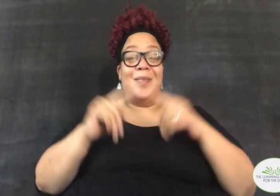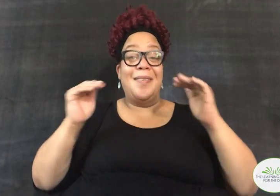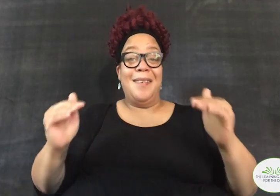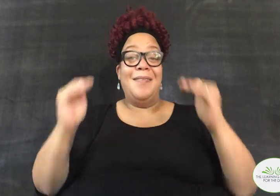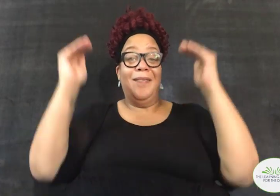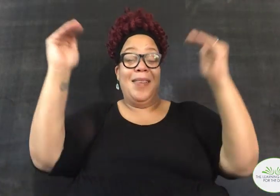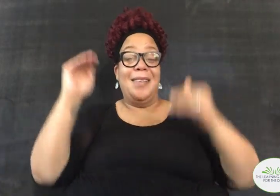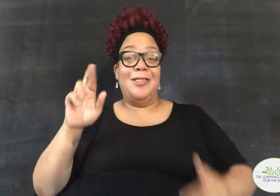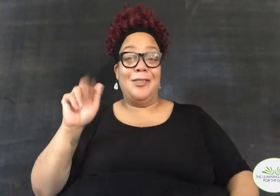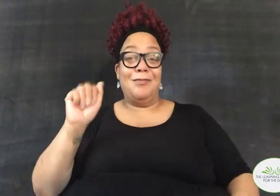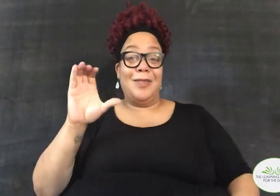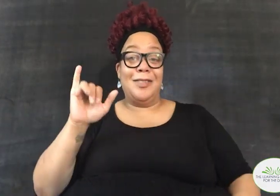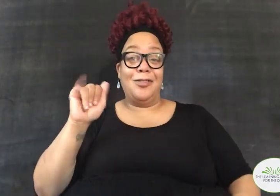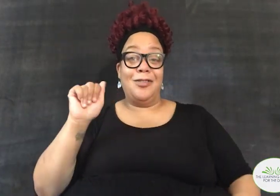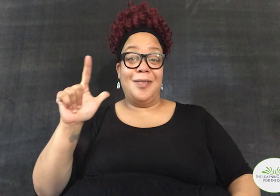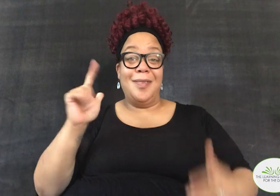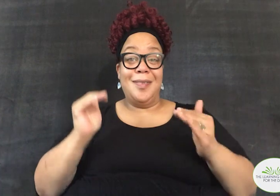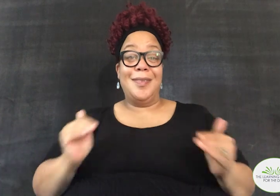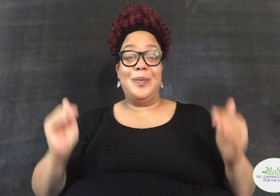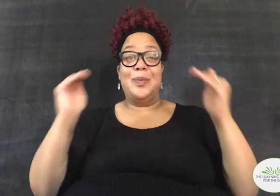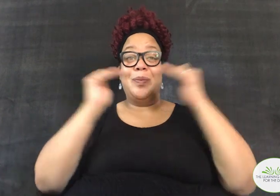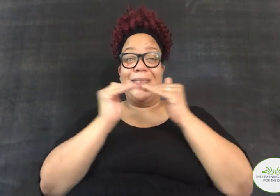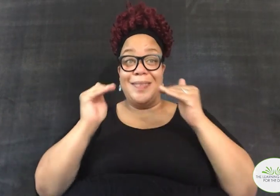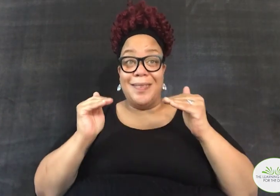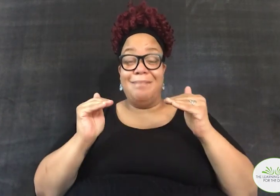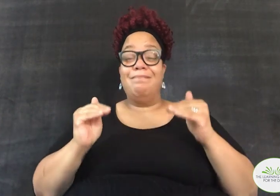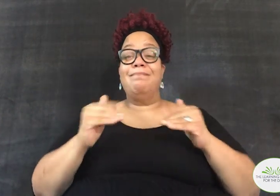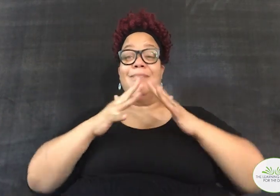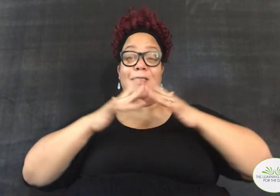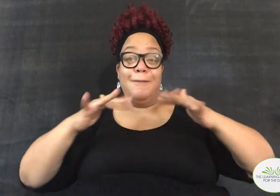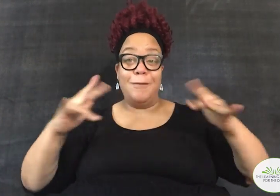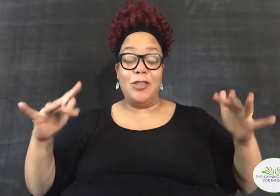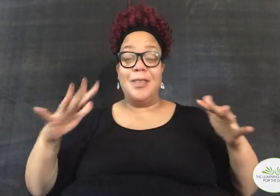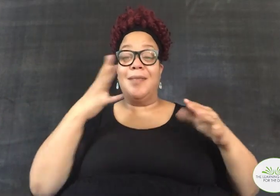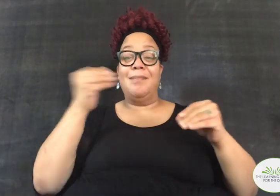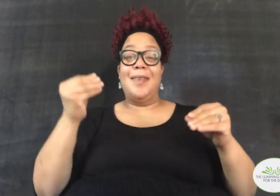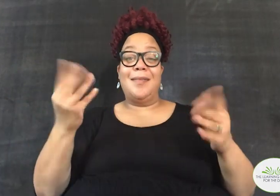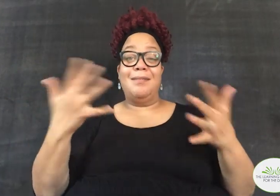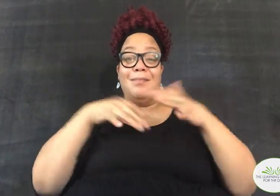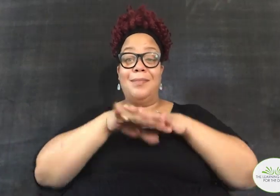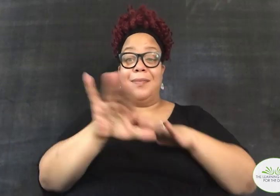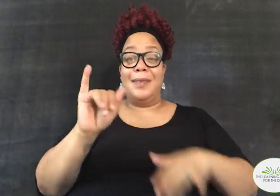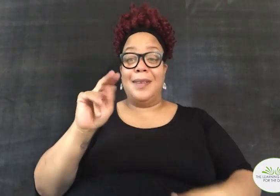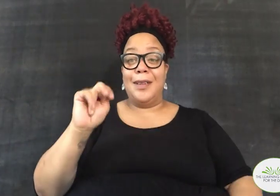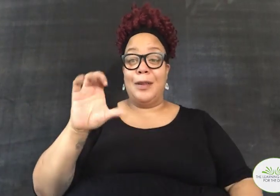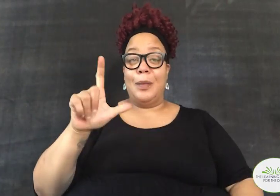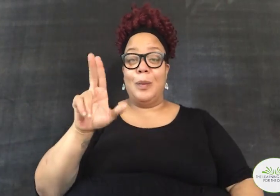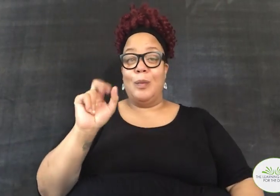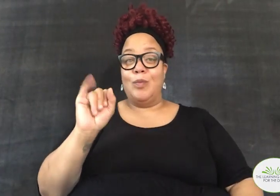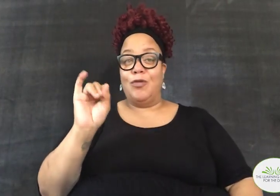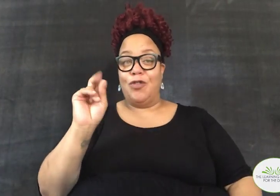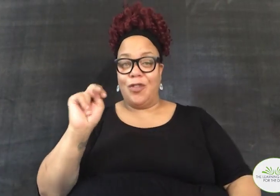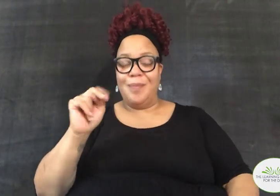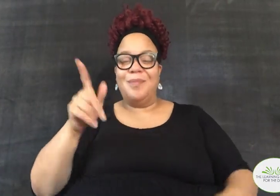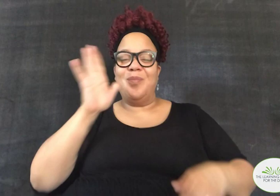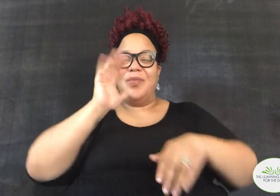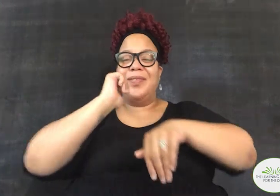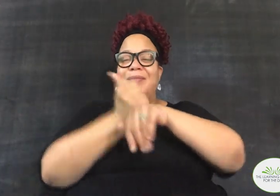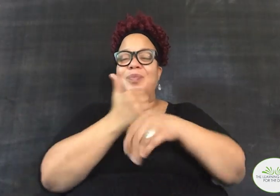The strategic plan to advance racial equity, diversity, and inclusion will set a new